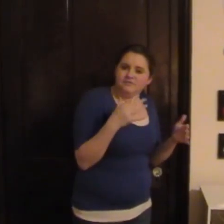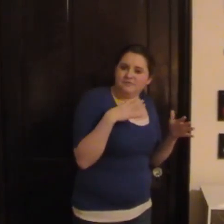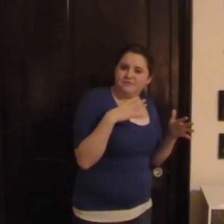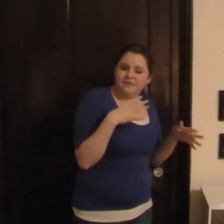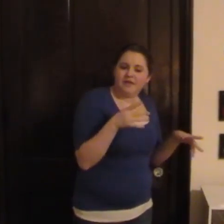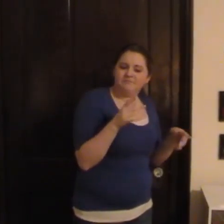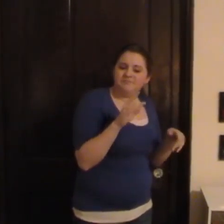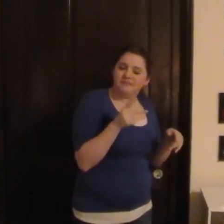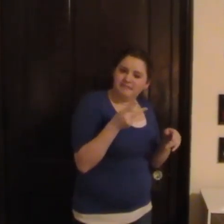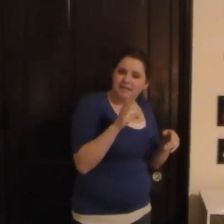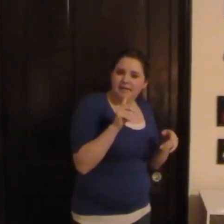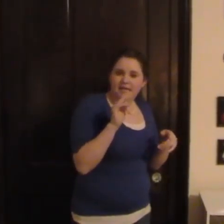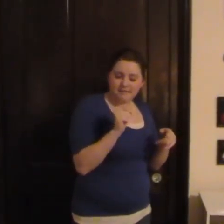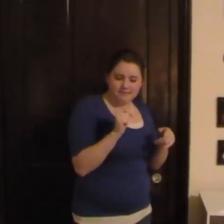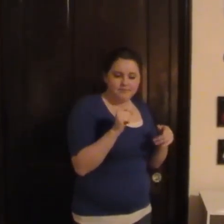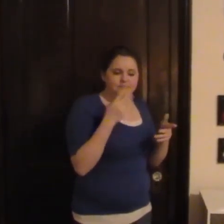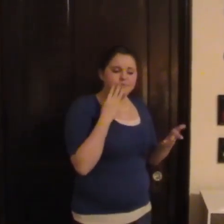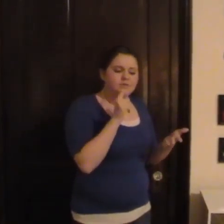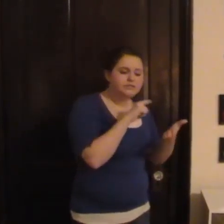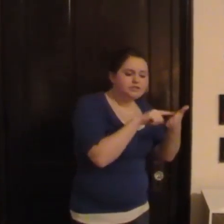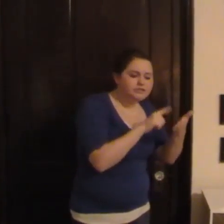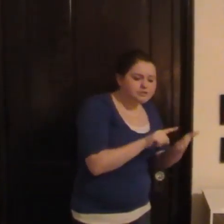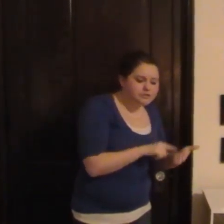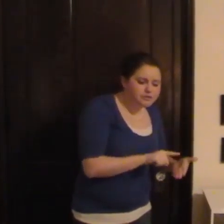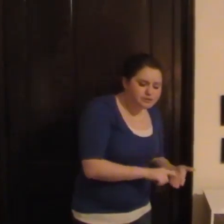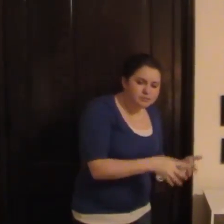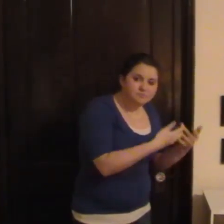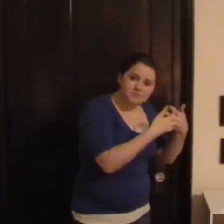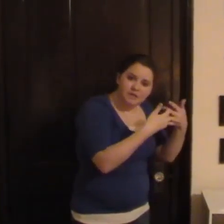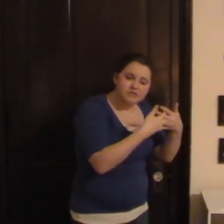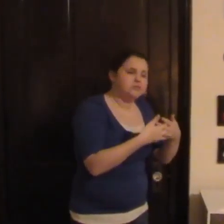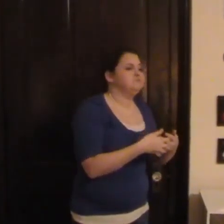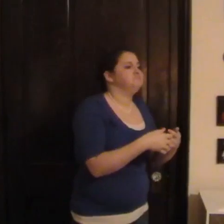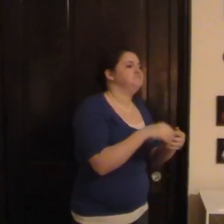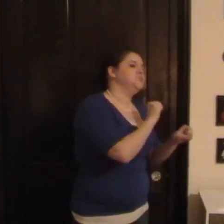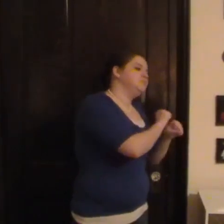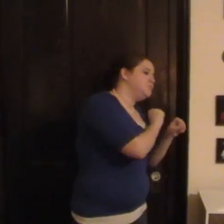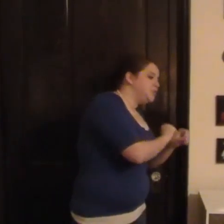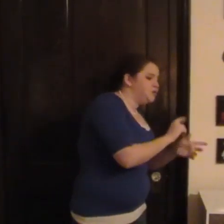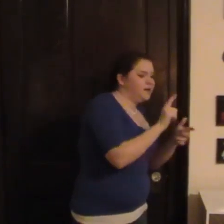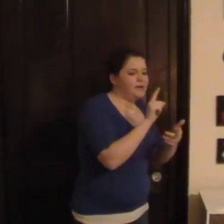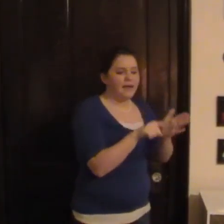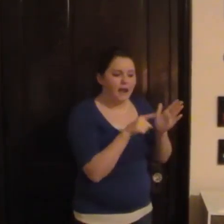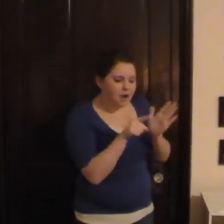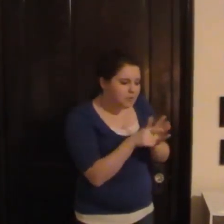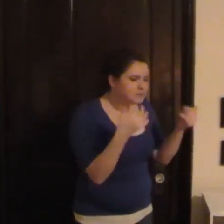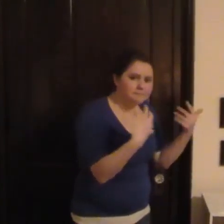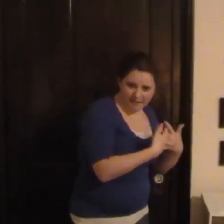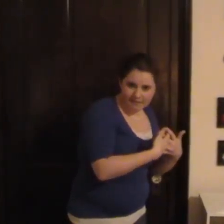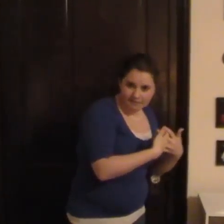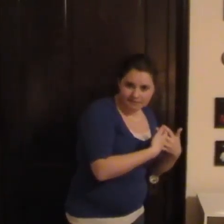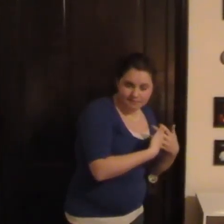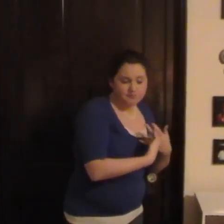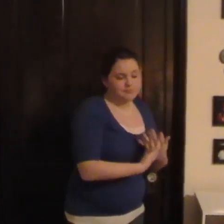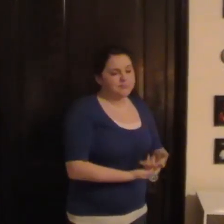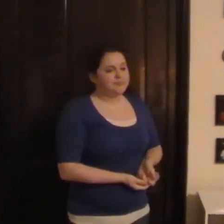in fact the check that needed to be or matches up to what all of the employees have done. After that, someone is usually delegated